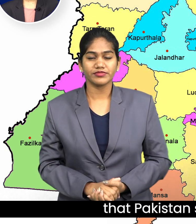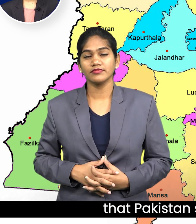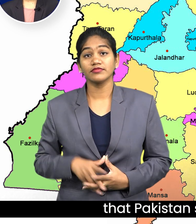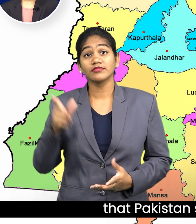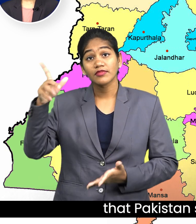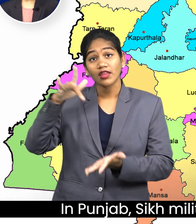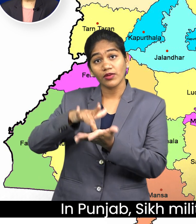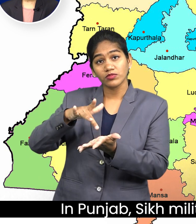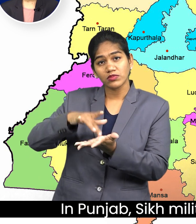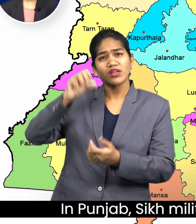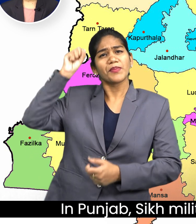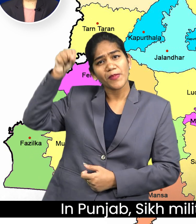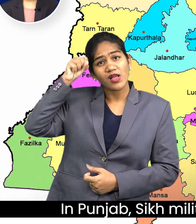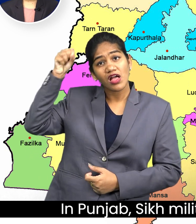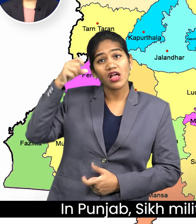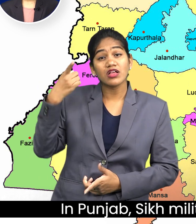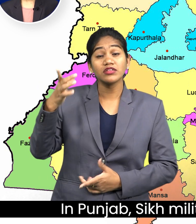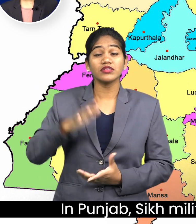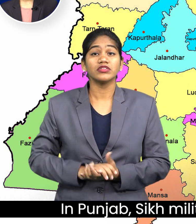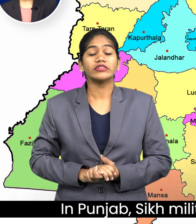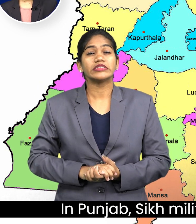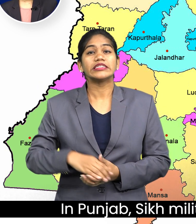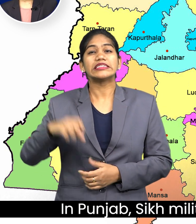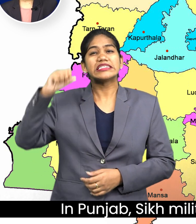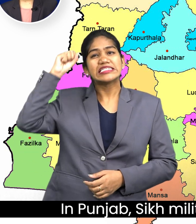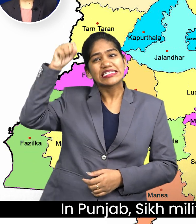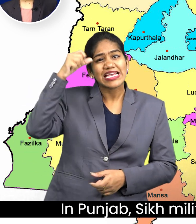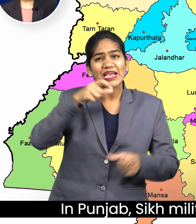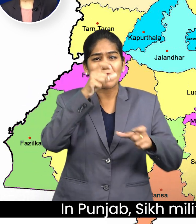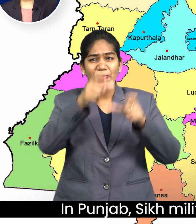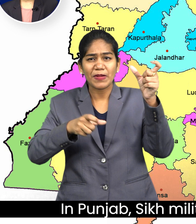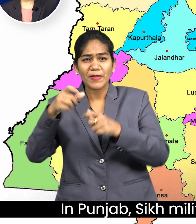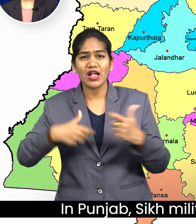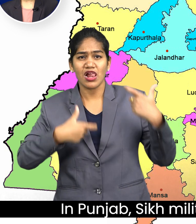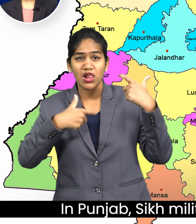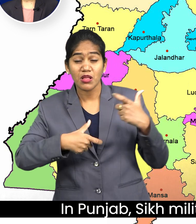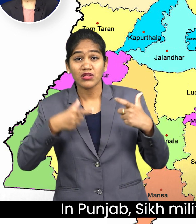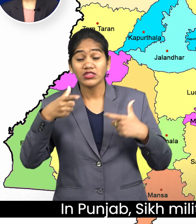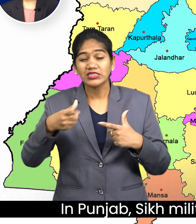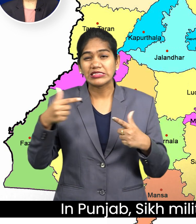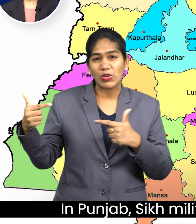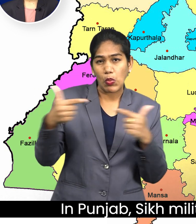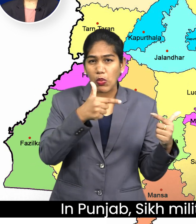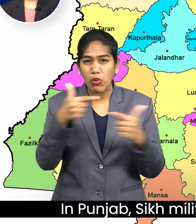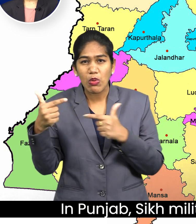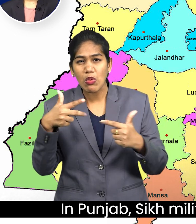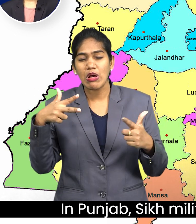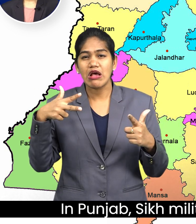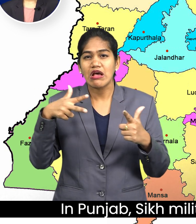In Punjab, Sikh militants clashed with the police